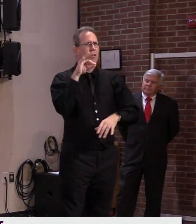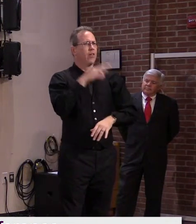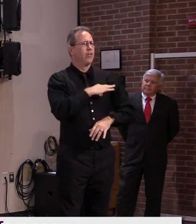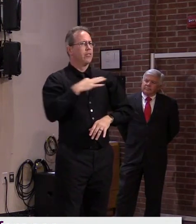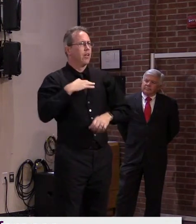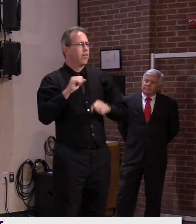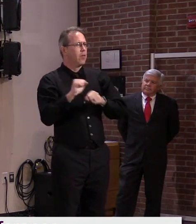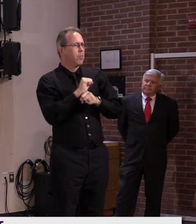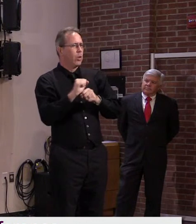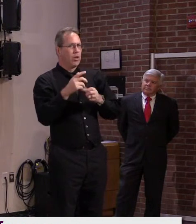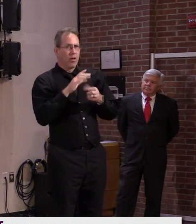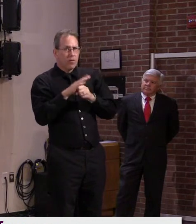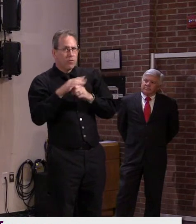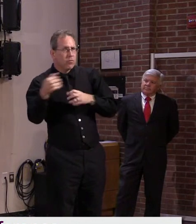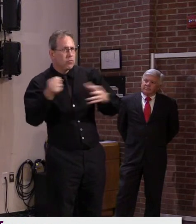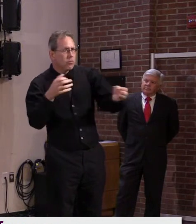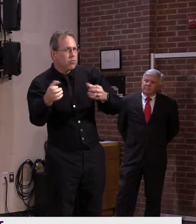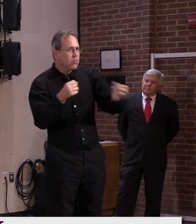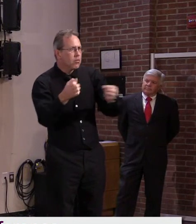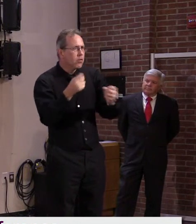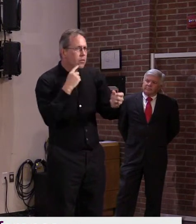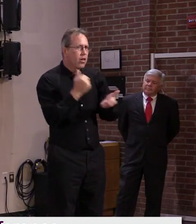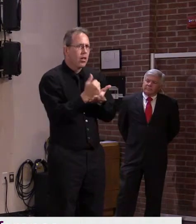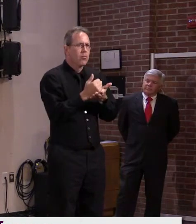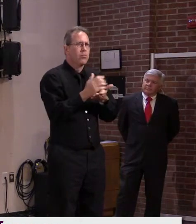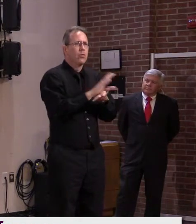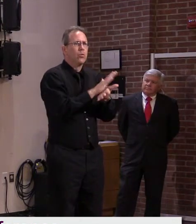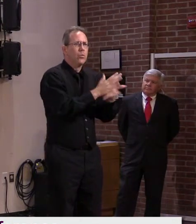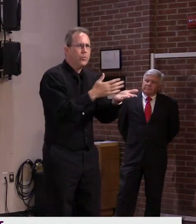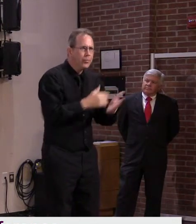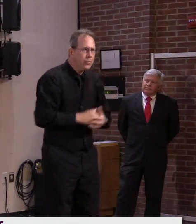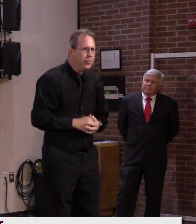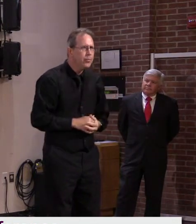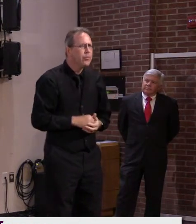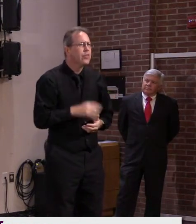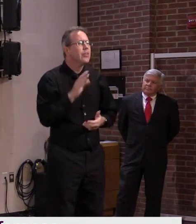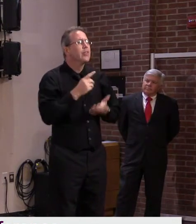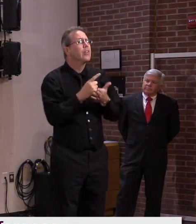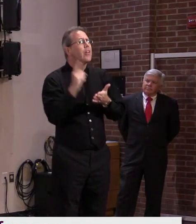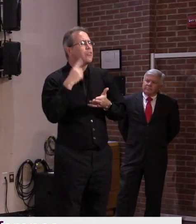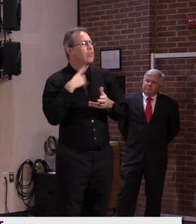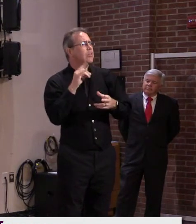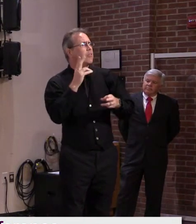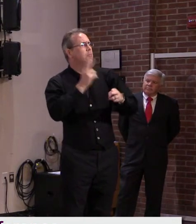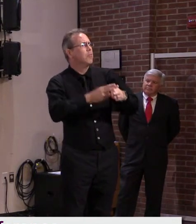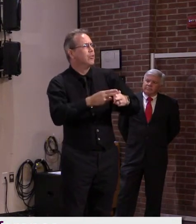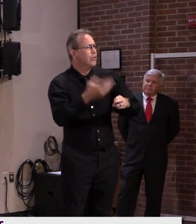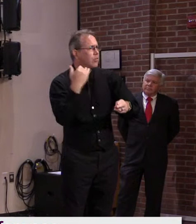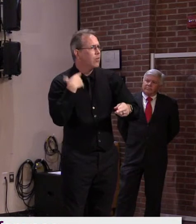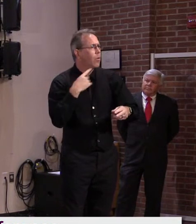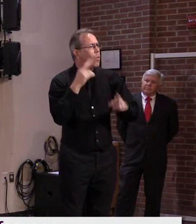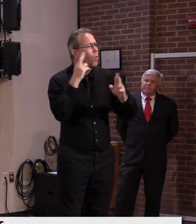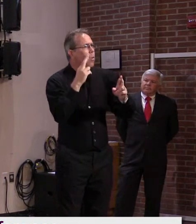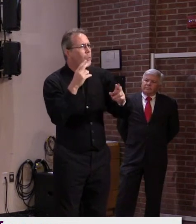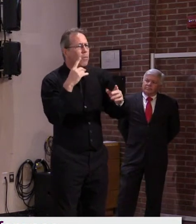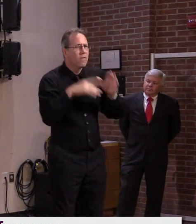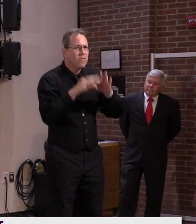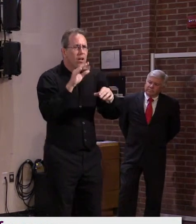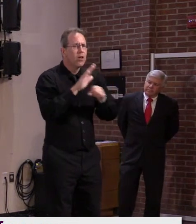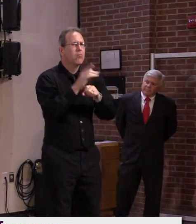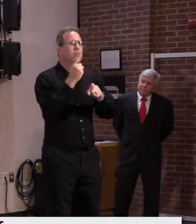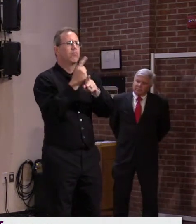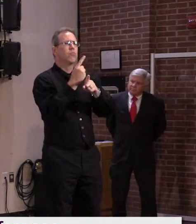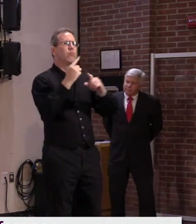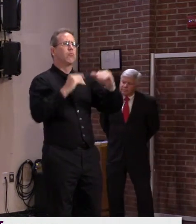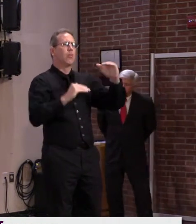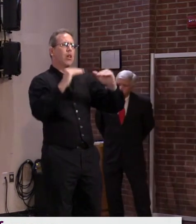are our human resources. So as I mentioned last week, I think we're on the path of trying to seek a better balance between these initiatives.